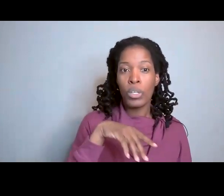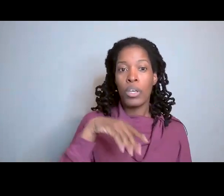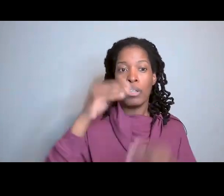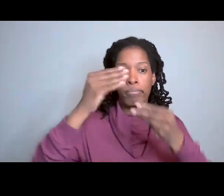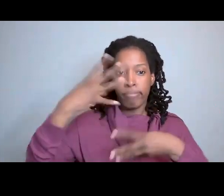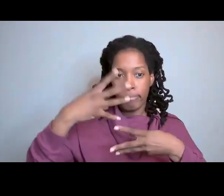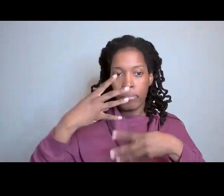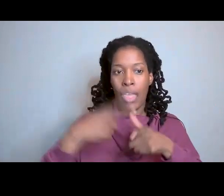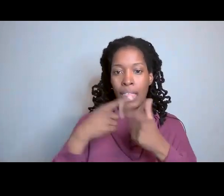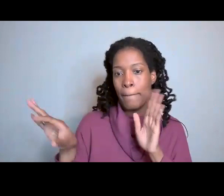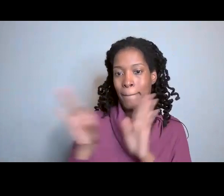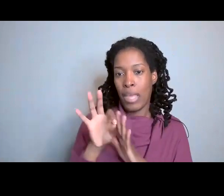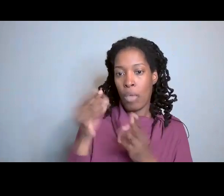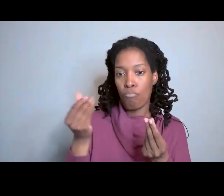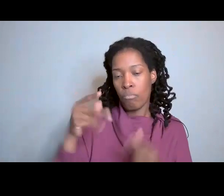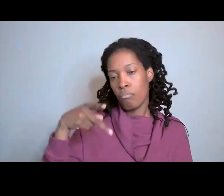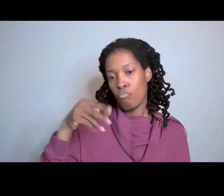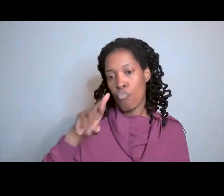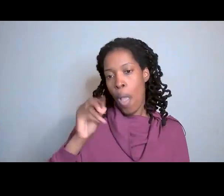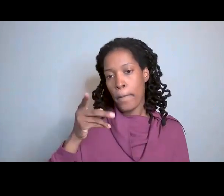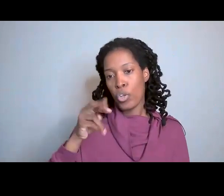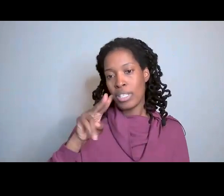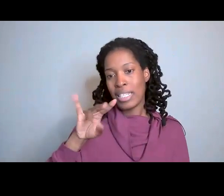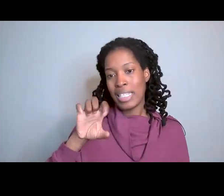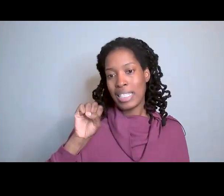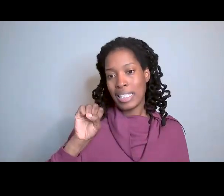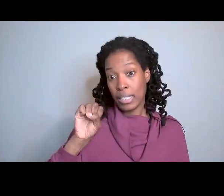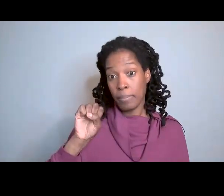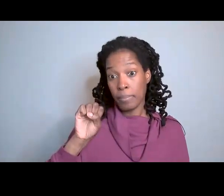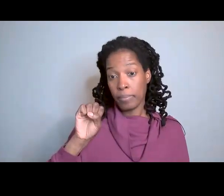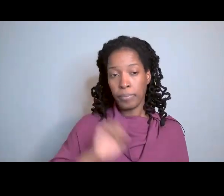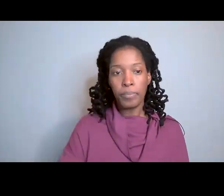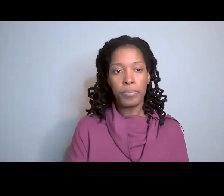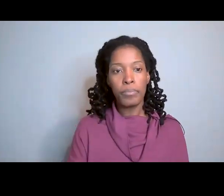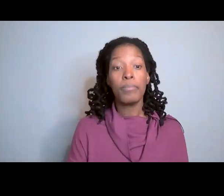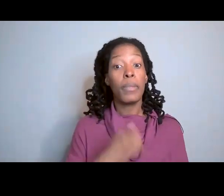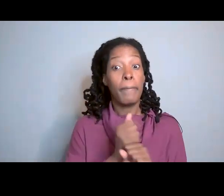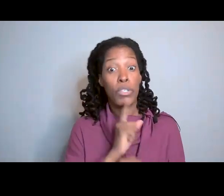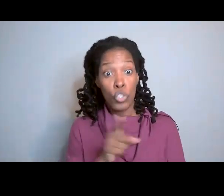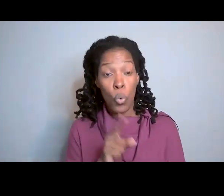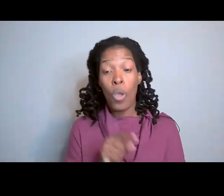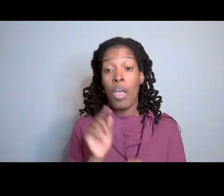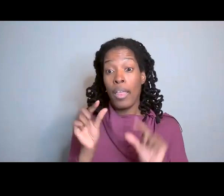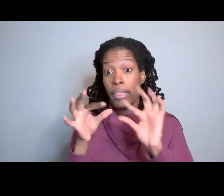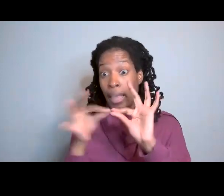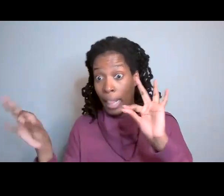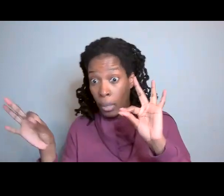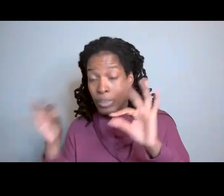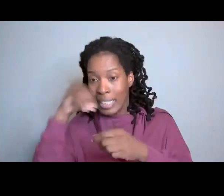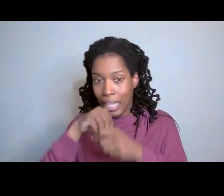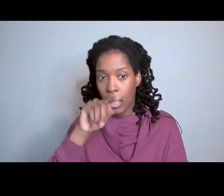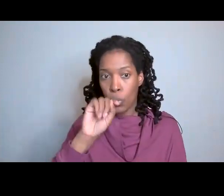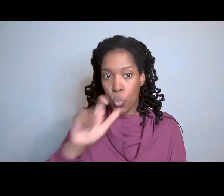Properties. Make sure that the text in the tooltip conveys all the information a screen